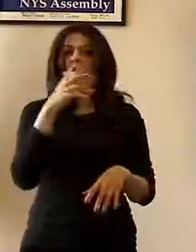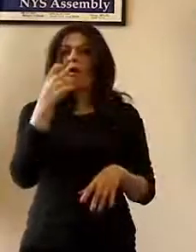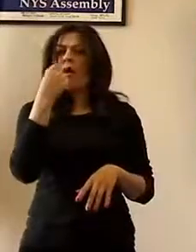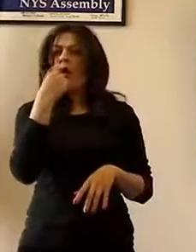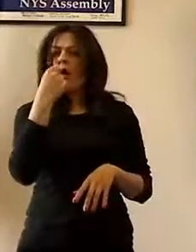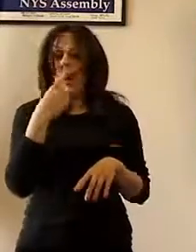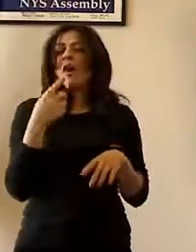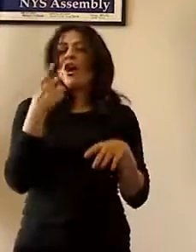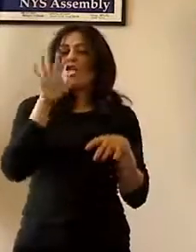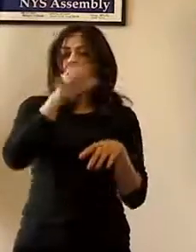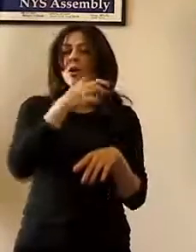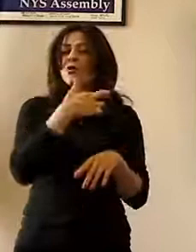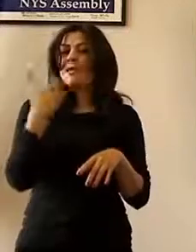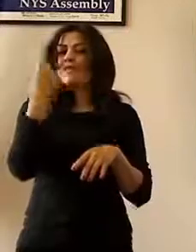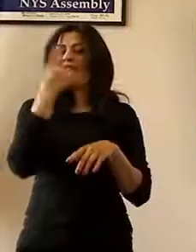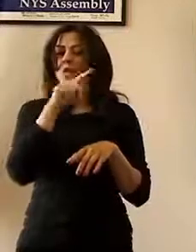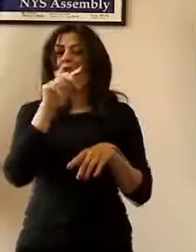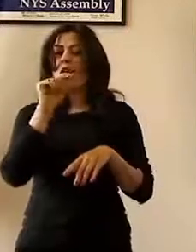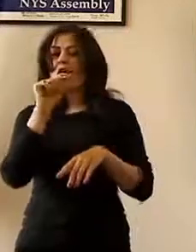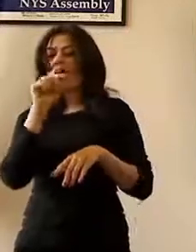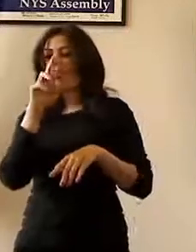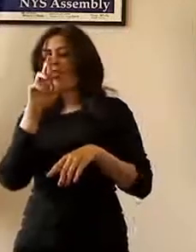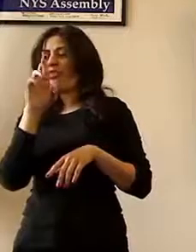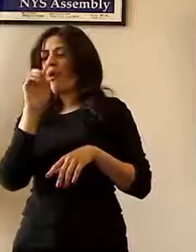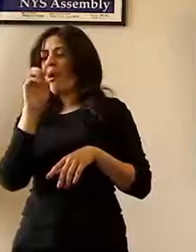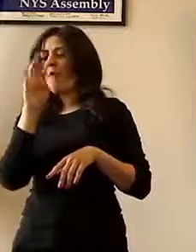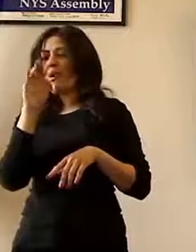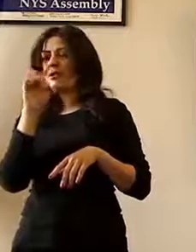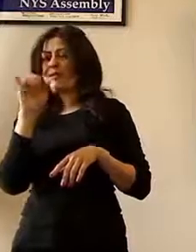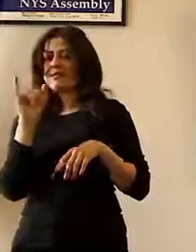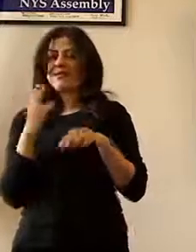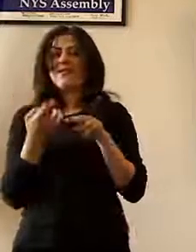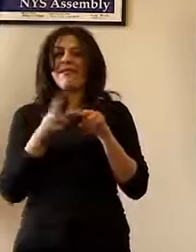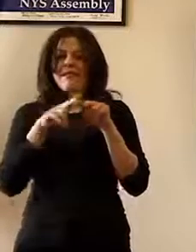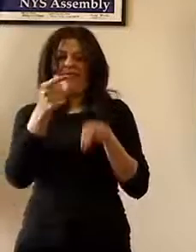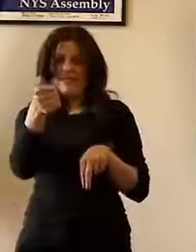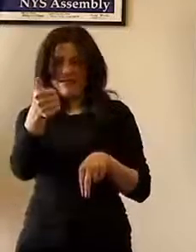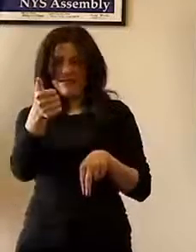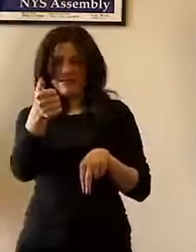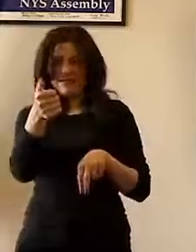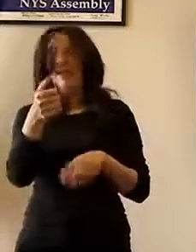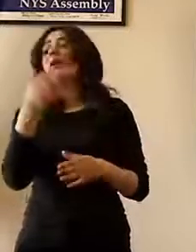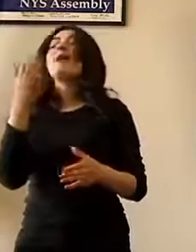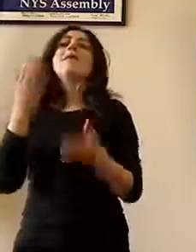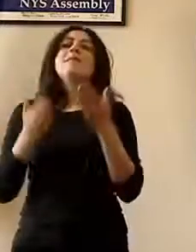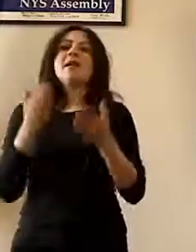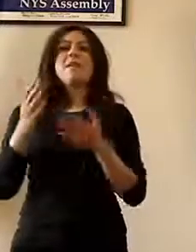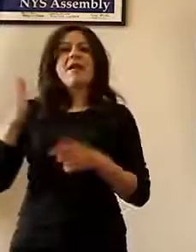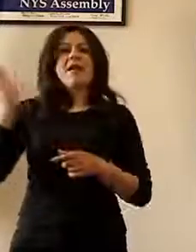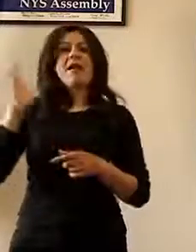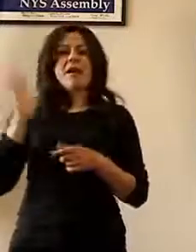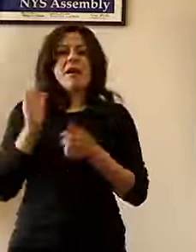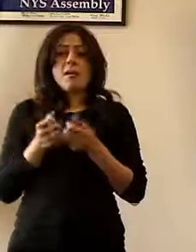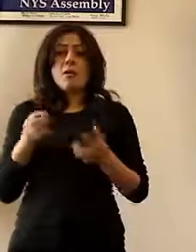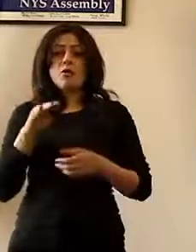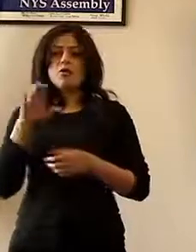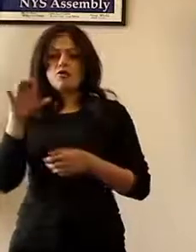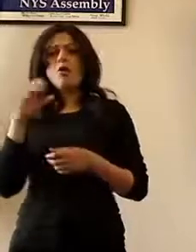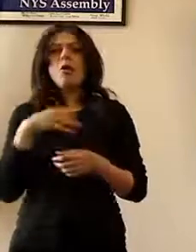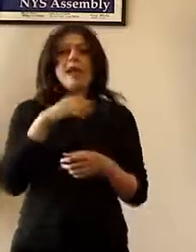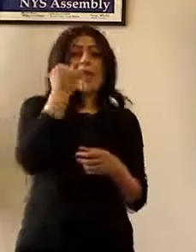at slightly higher risk. Initially, when they came out and the level of estrogens were higher, the risk were higher. And